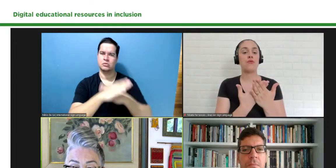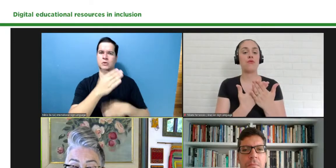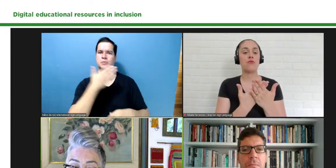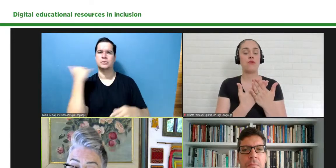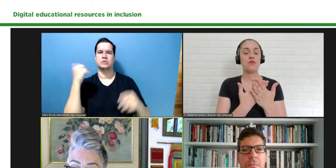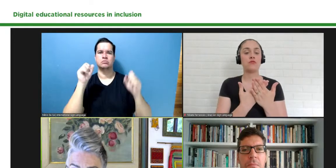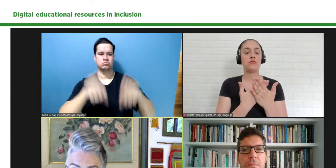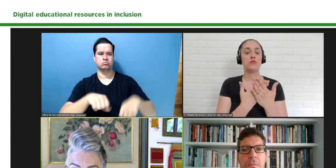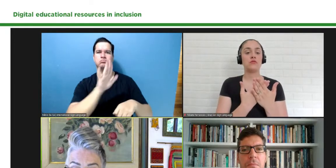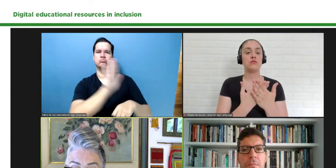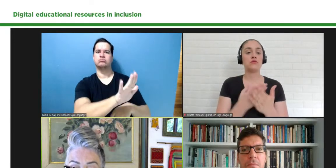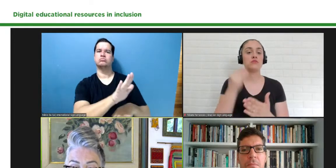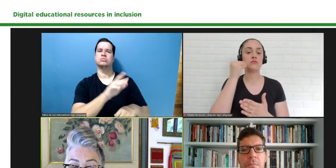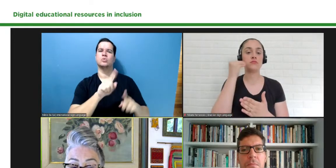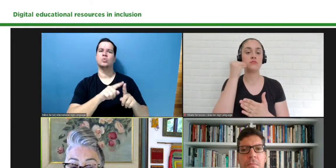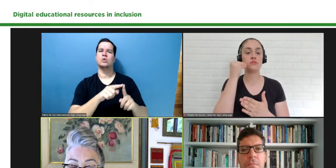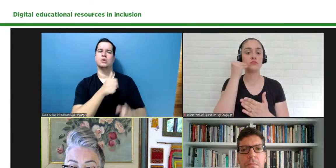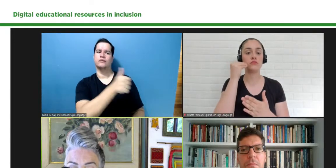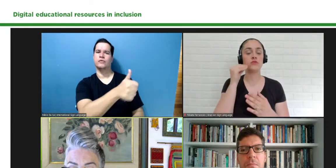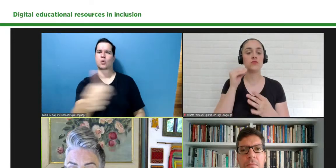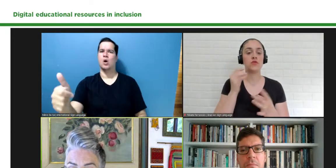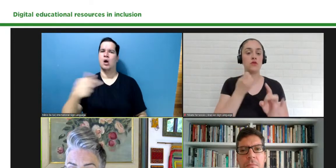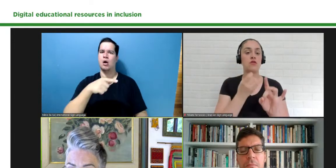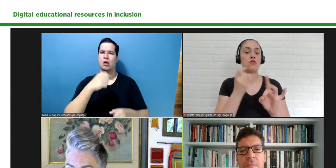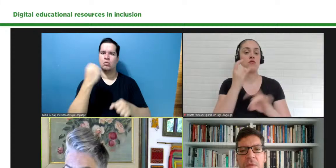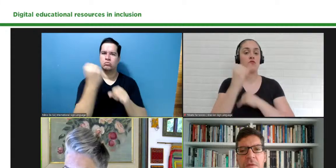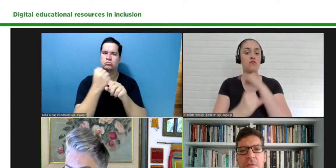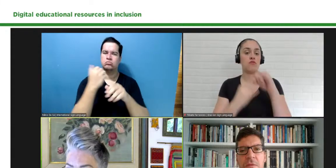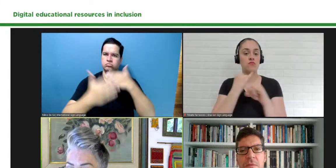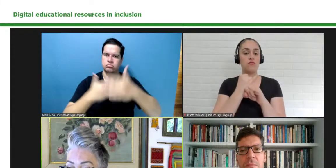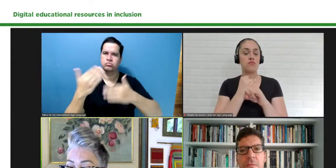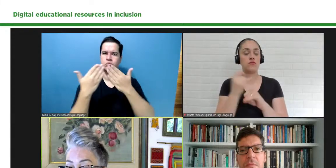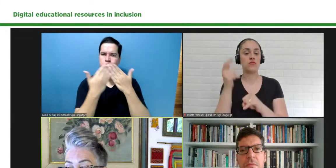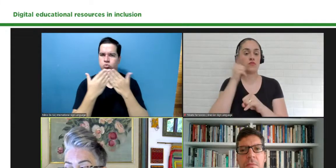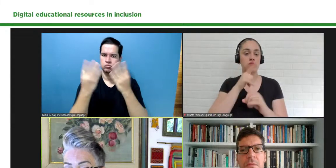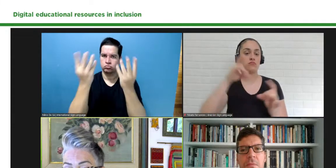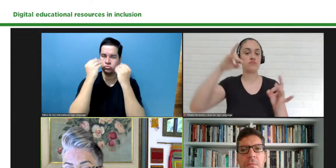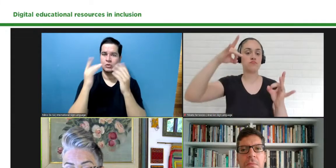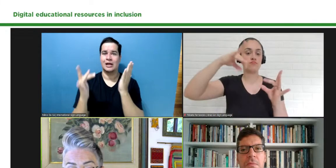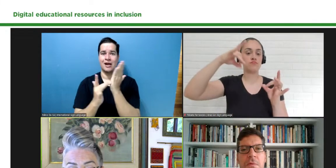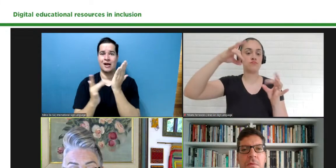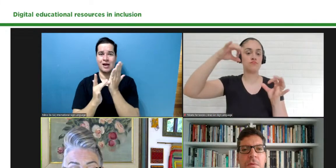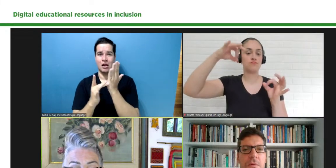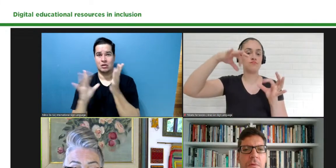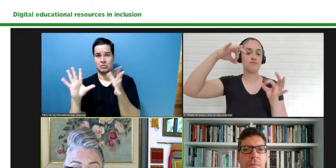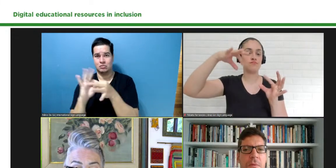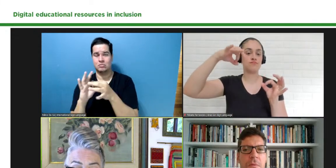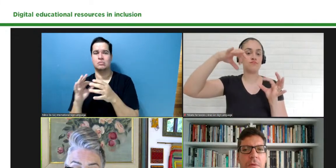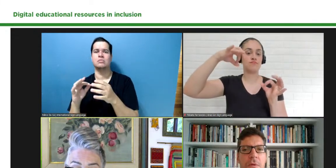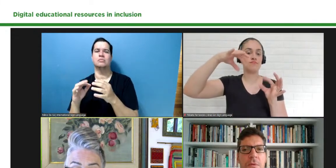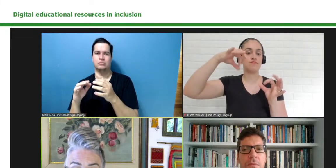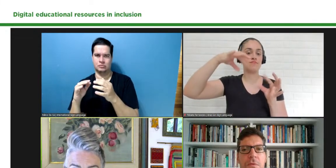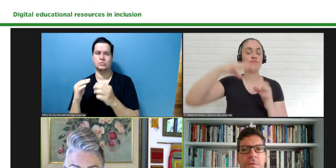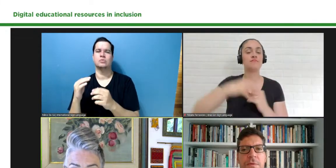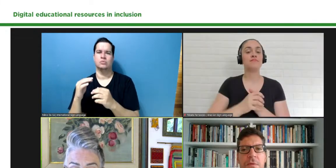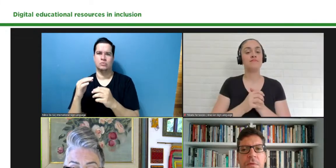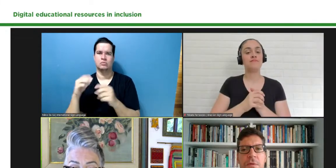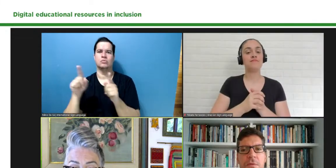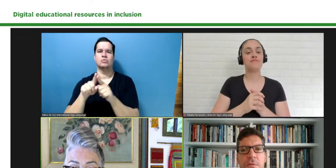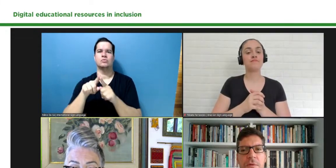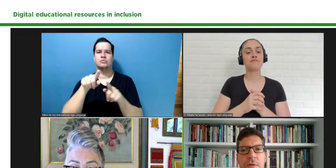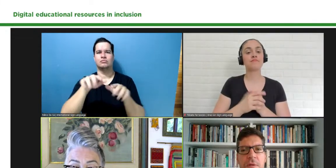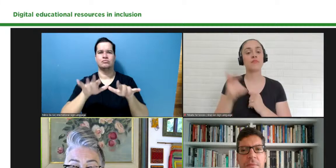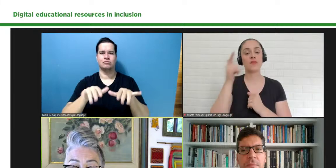hyperconnection, which we called inclusive hyperconnection. And actually it is being used right now to transmit this